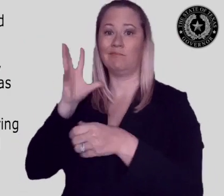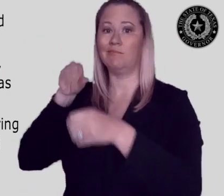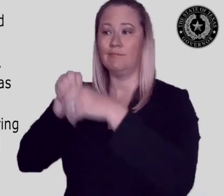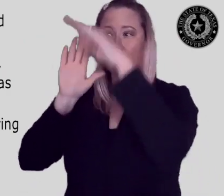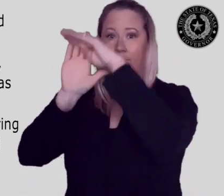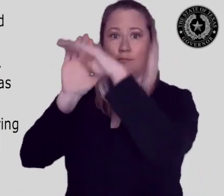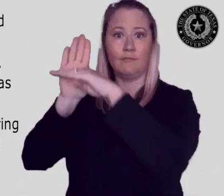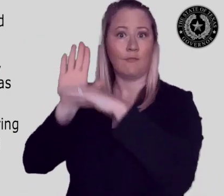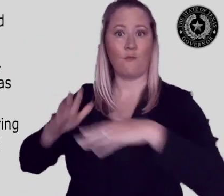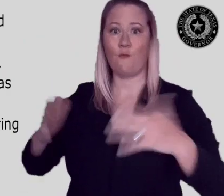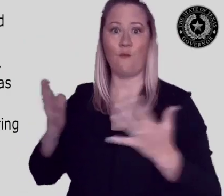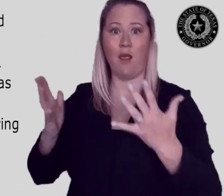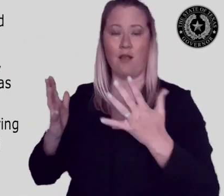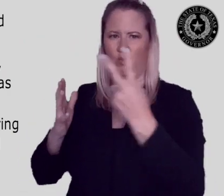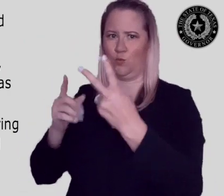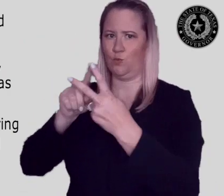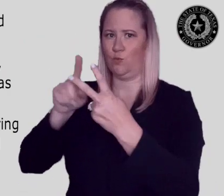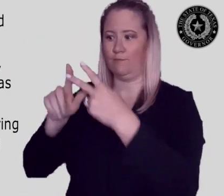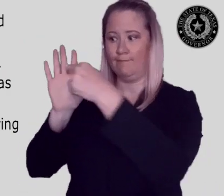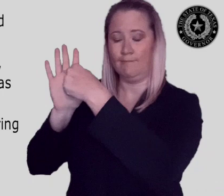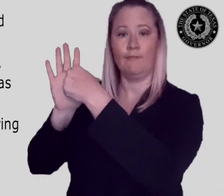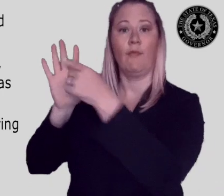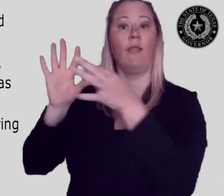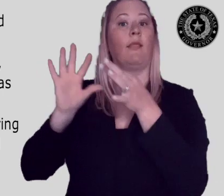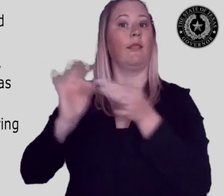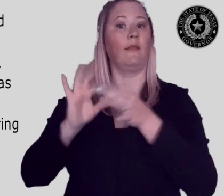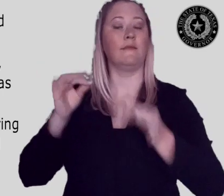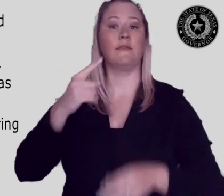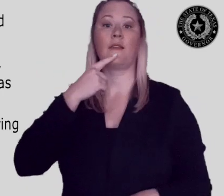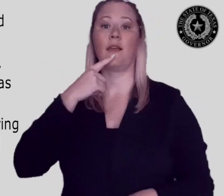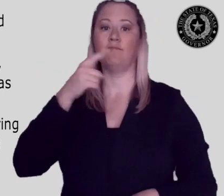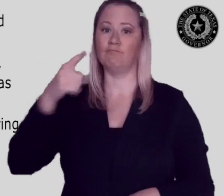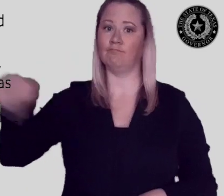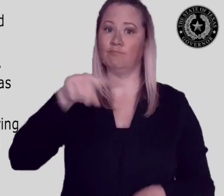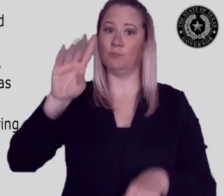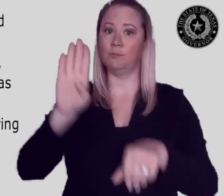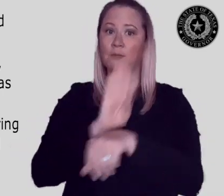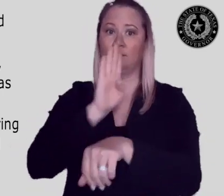100% and remove face covering requirements, and